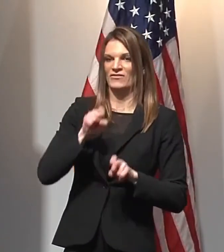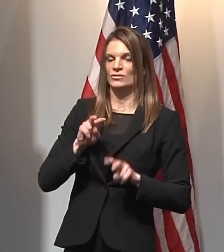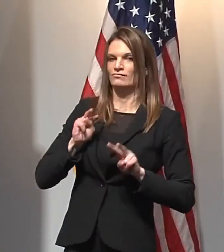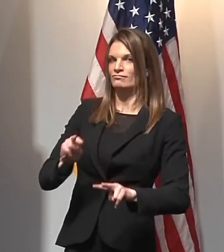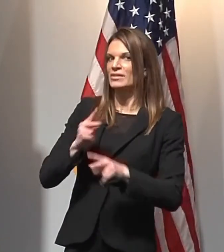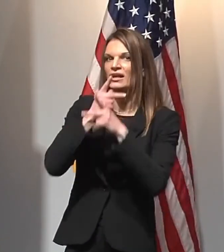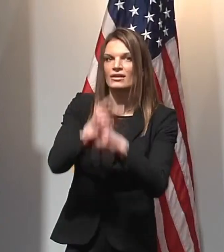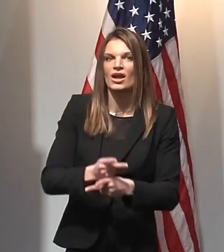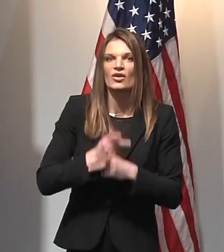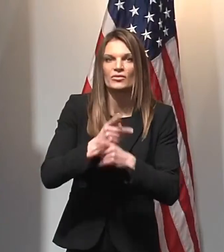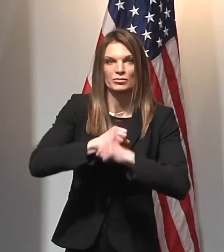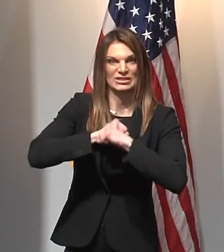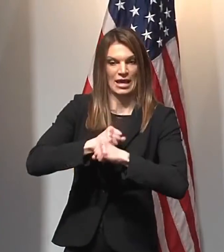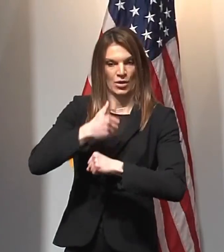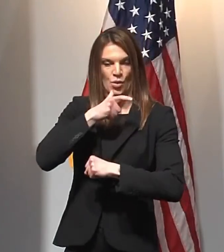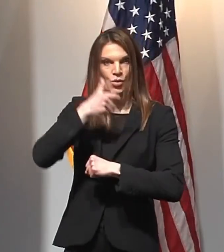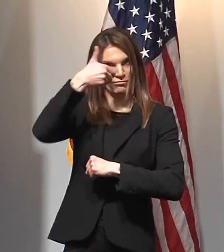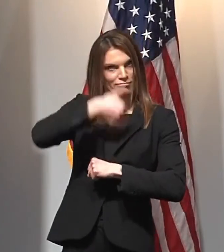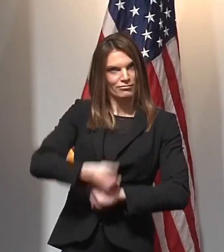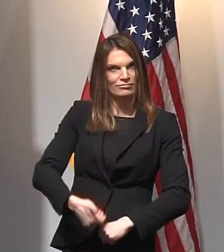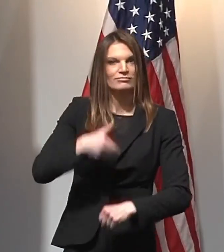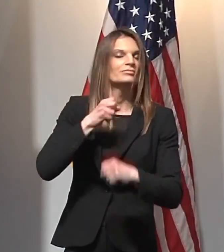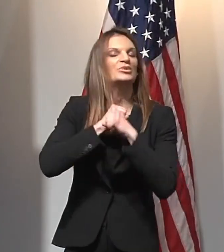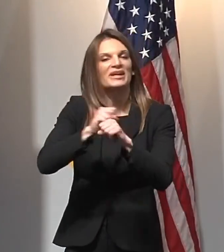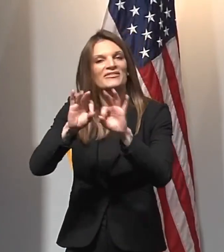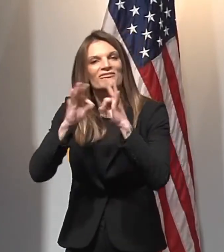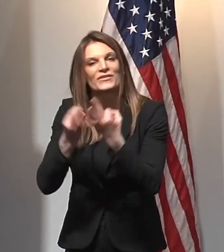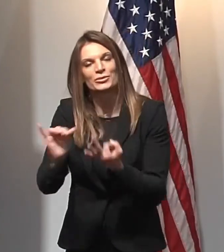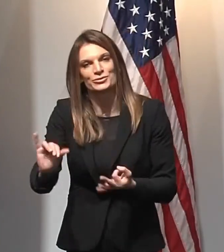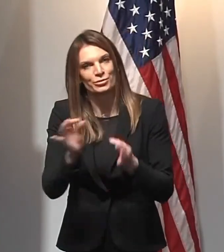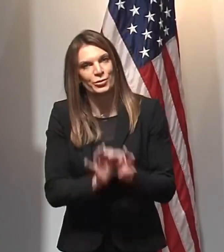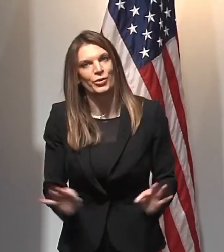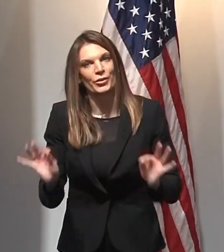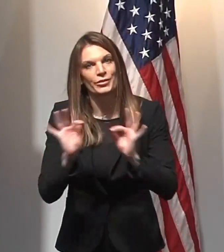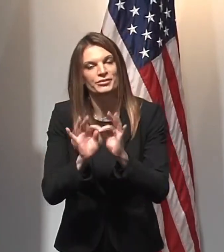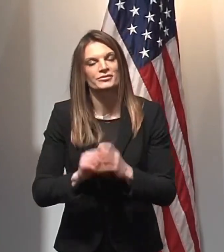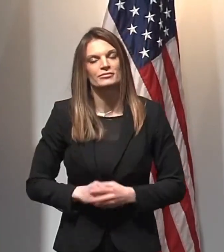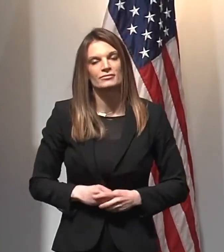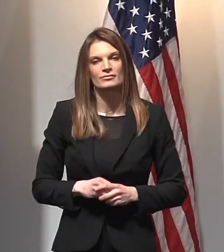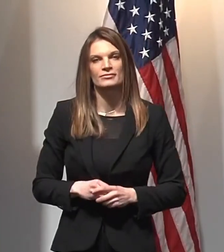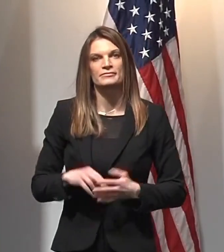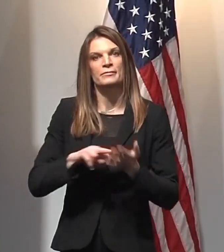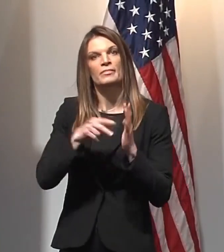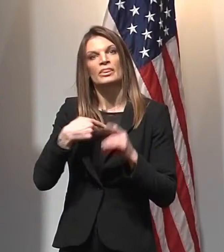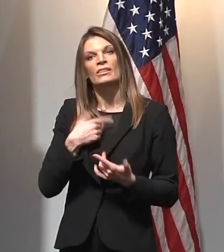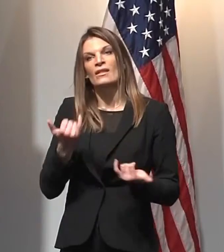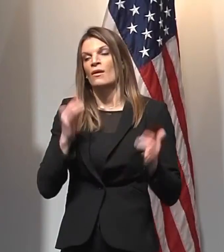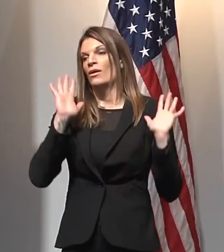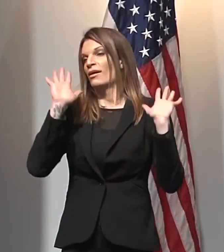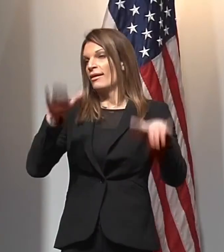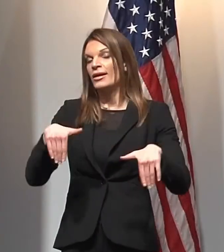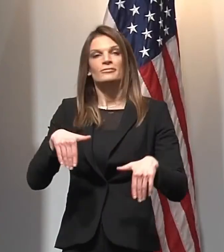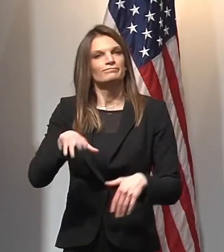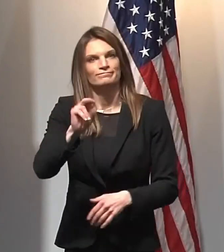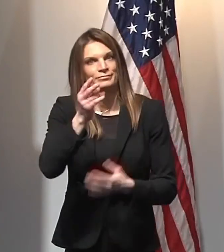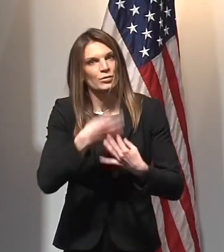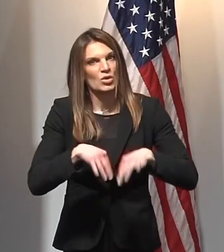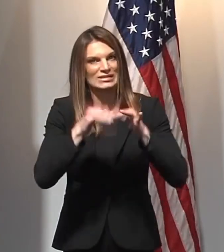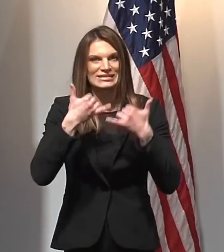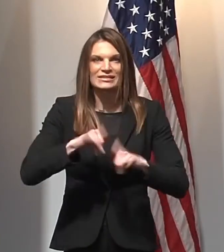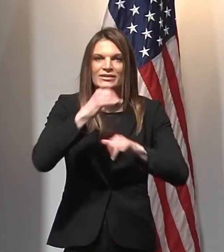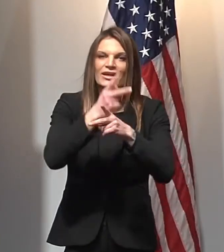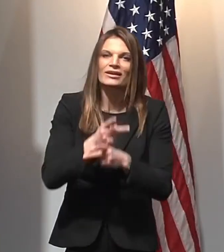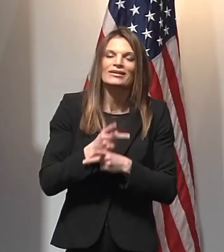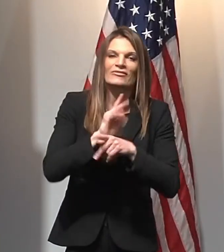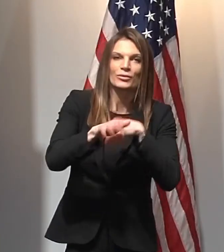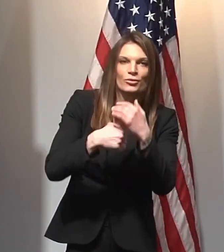collectively to protect ourselves and our families. Let's not give up our fight. Wear your mask, wash your